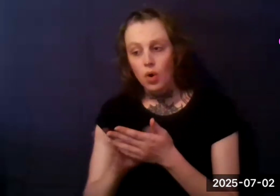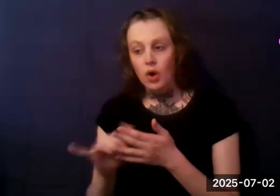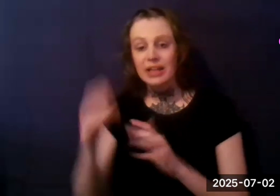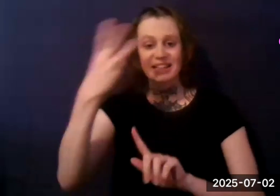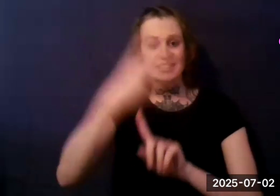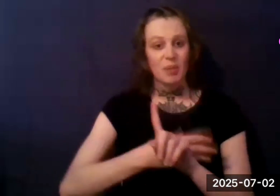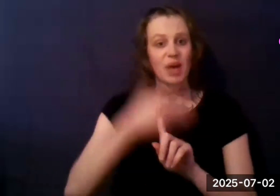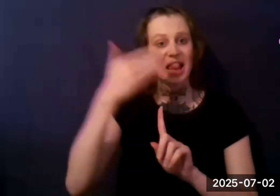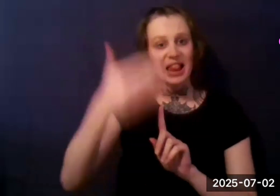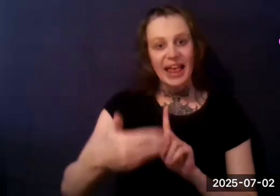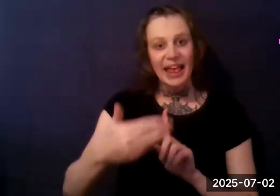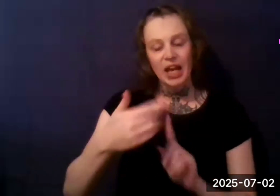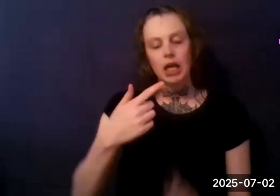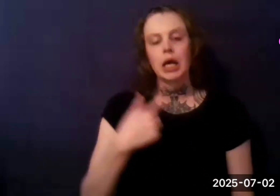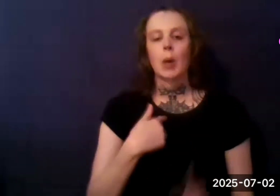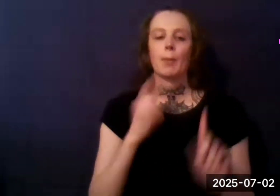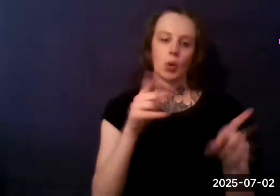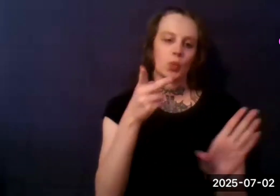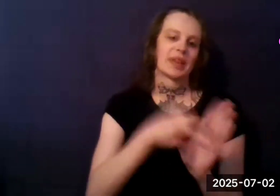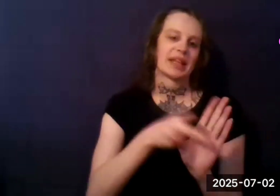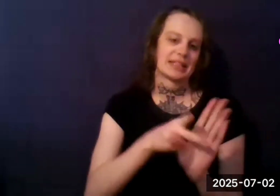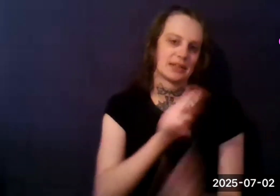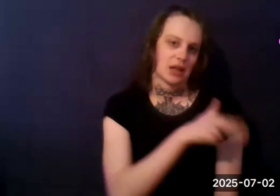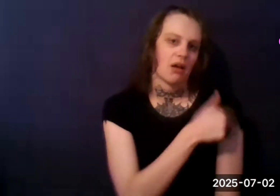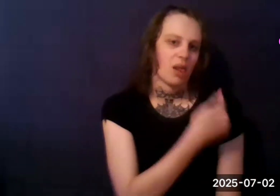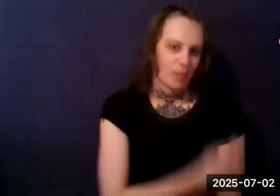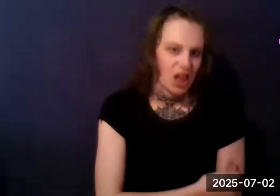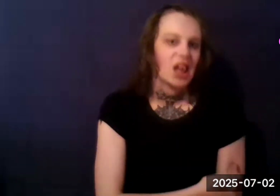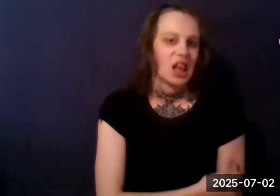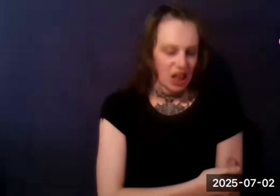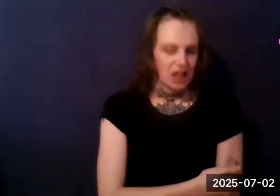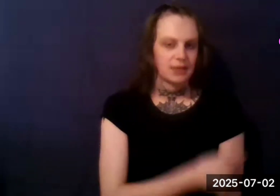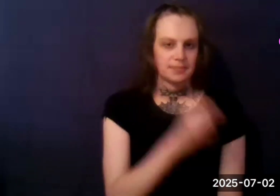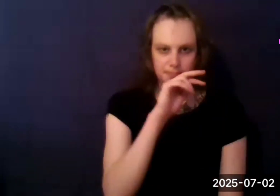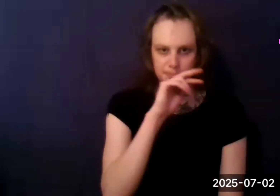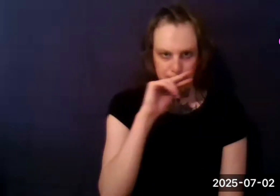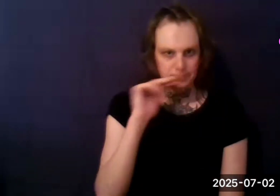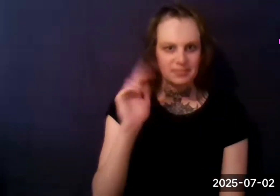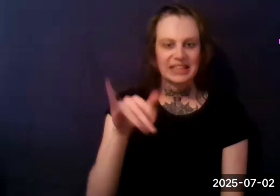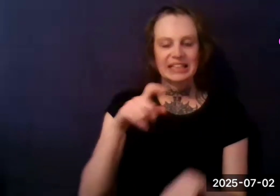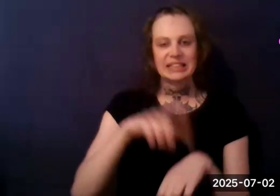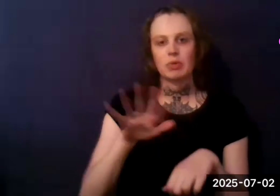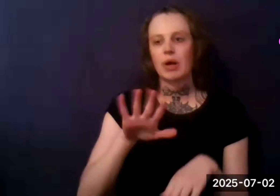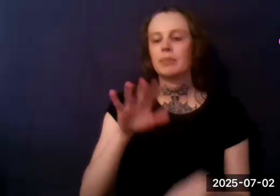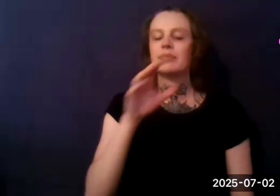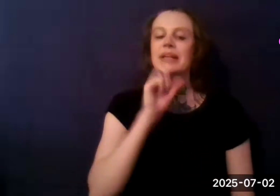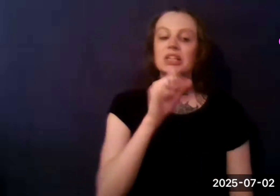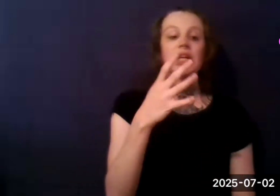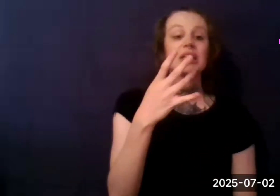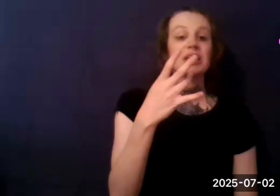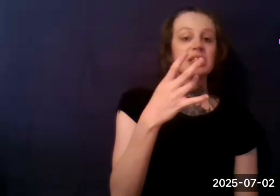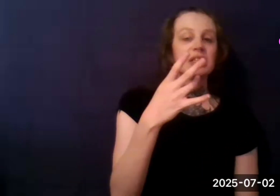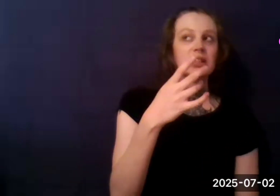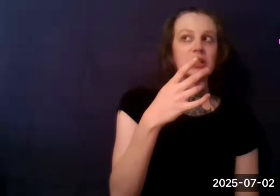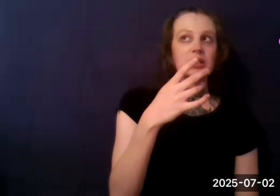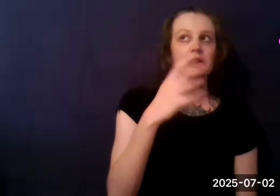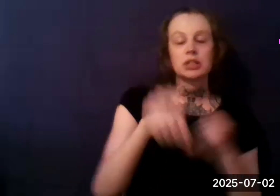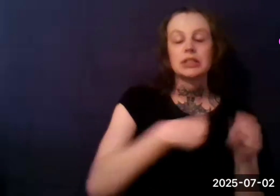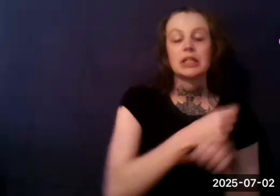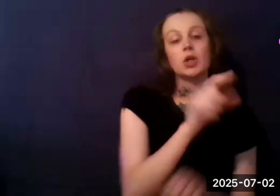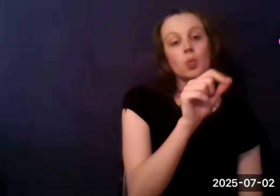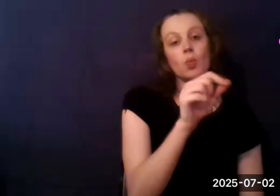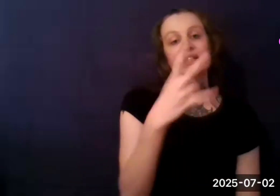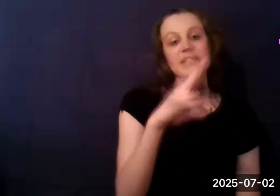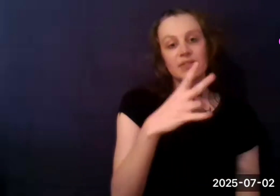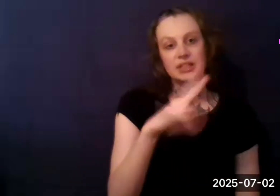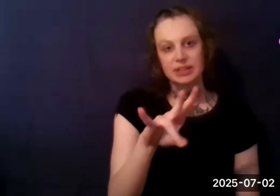back at the very beginning of 2017. So I just come out as trans the months before that. I came out as trans like a month